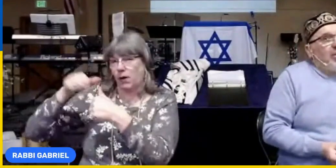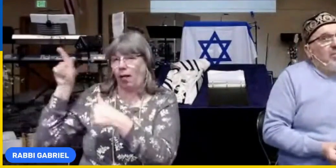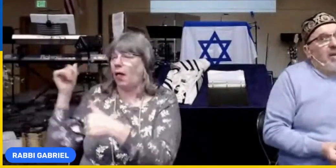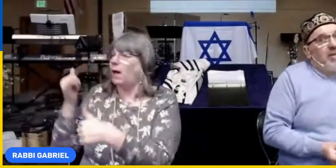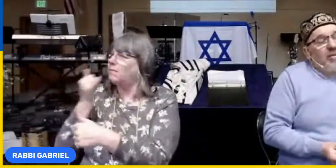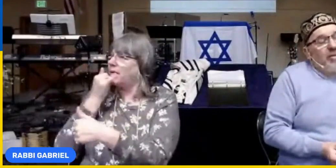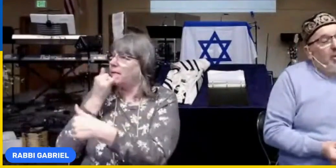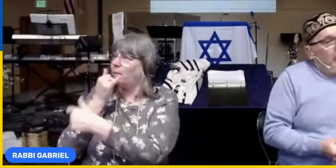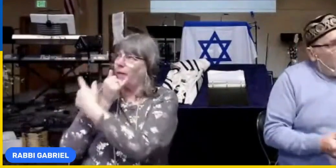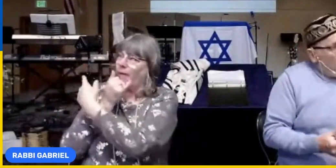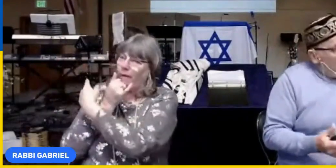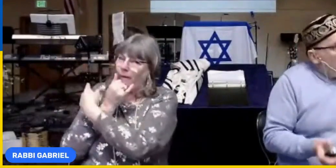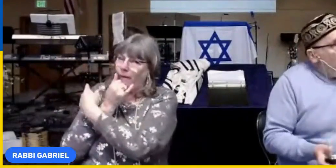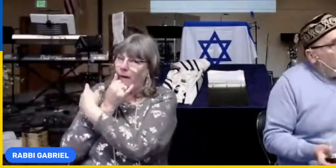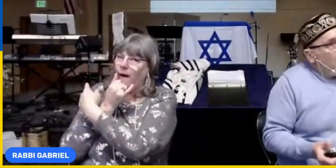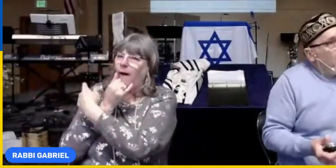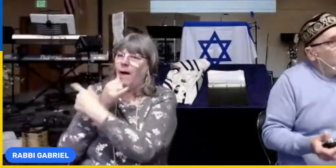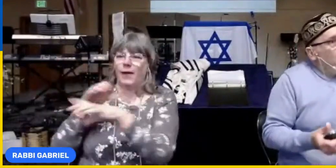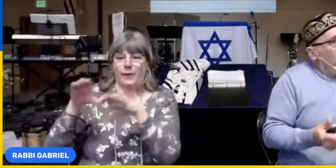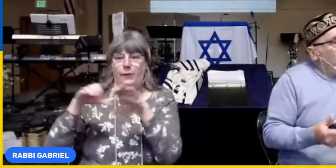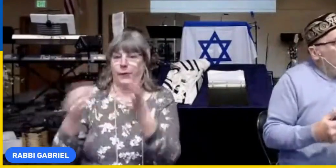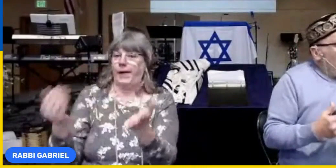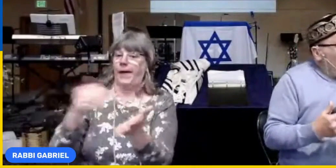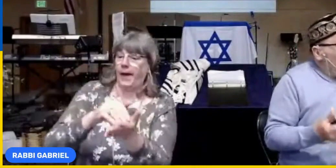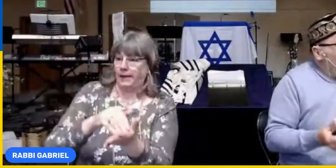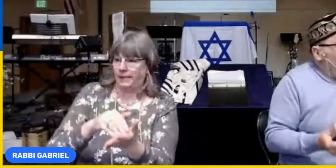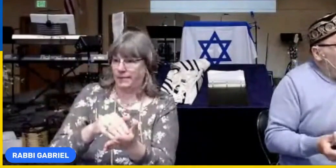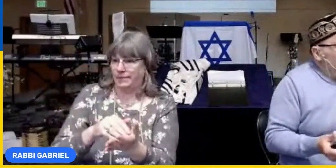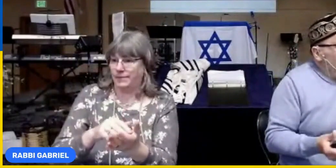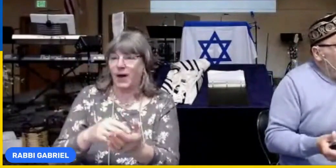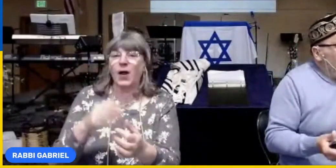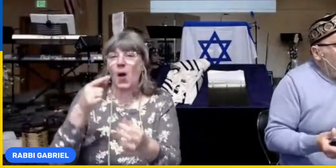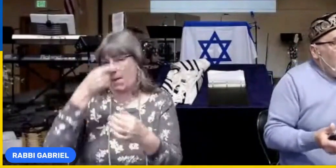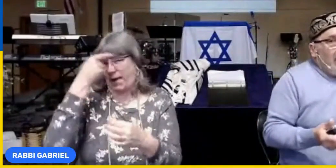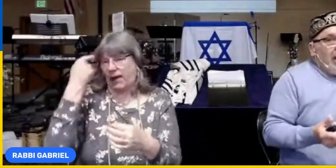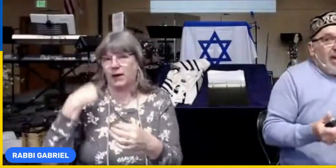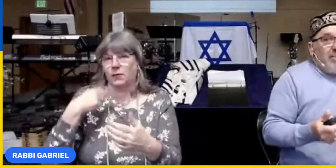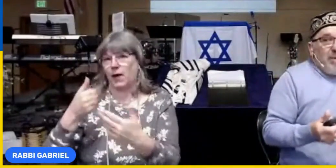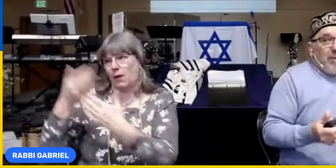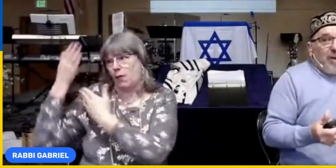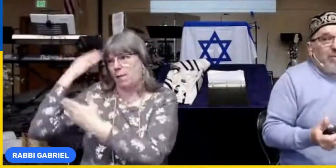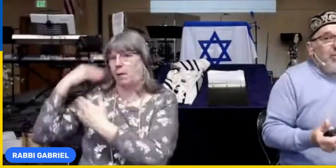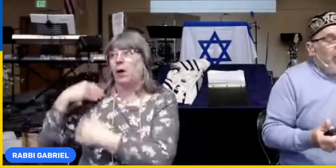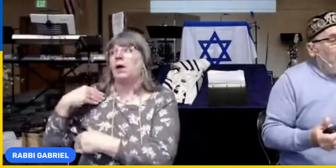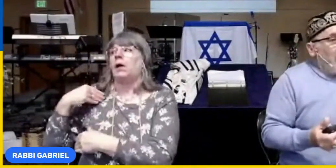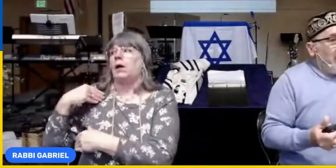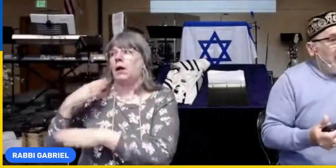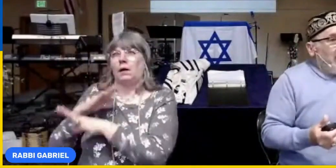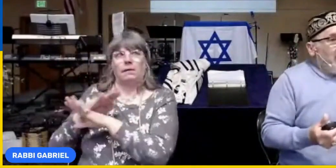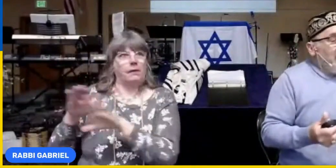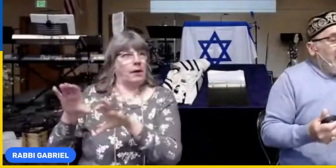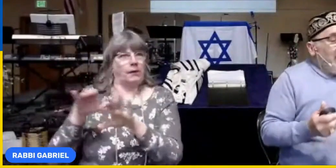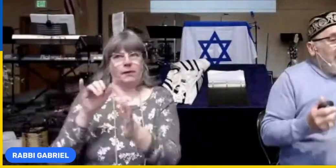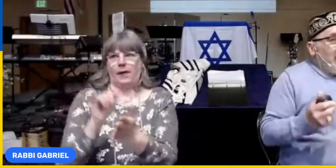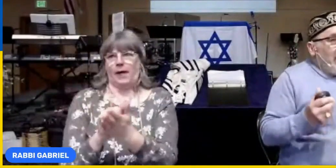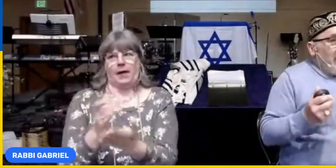an article about Yom HaShoah, the Holocaust Memorial Day. And people are concerned